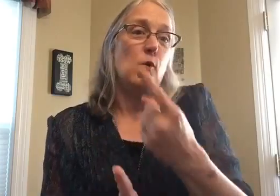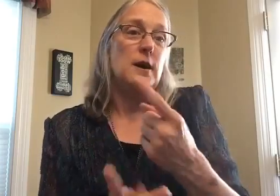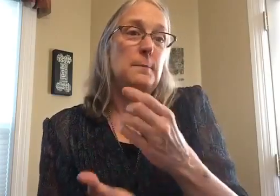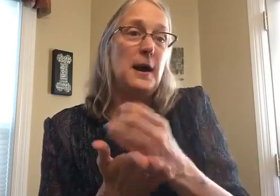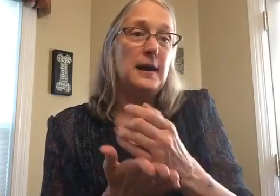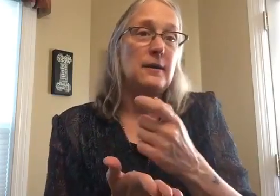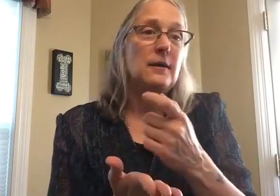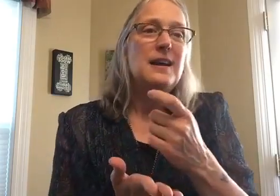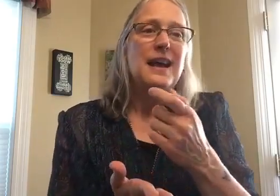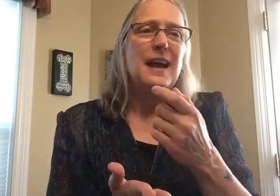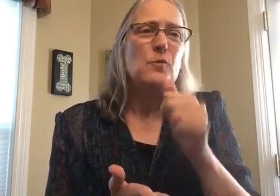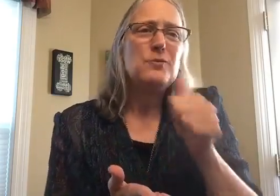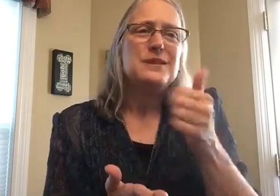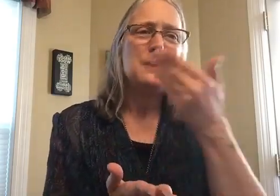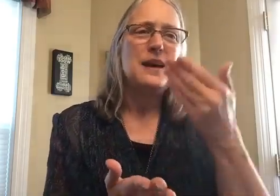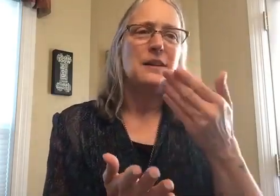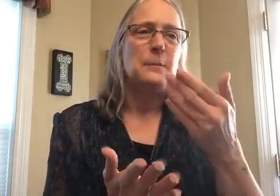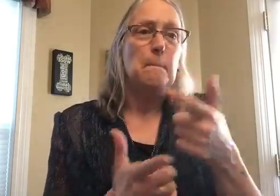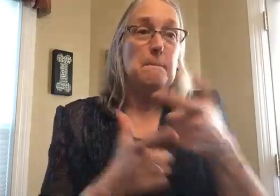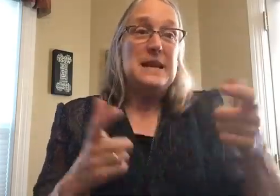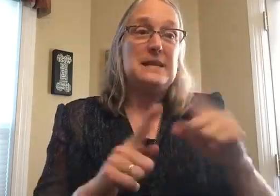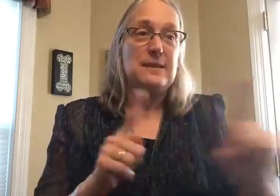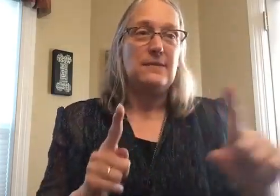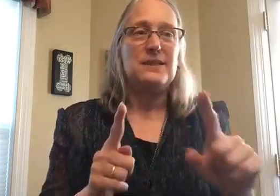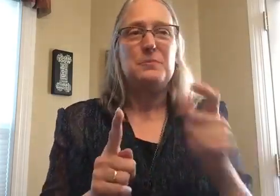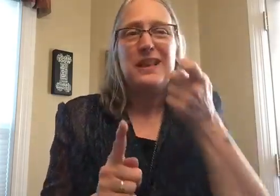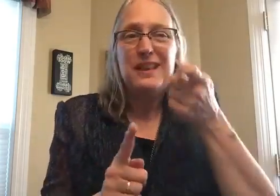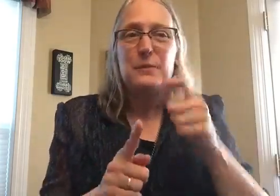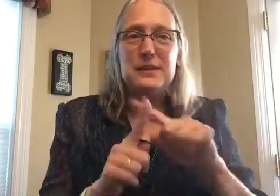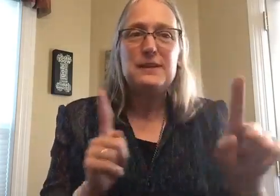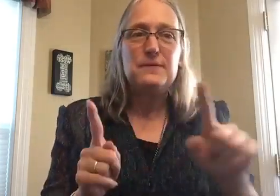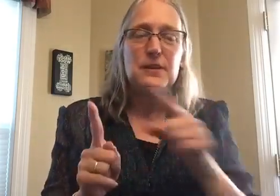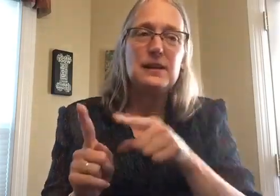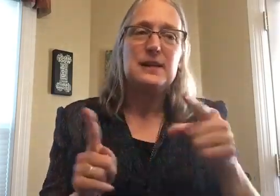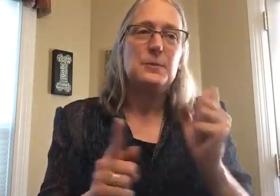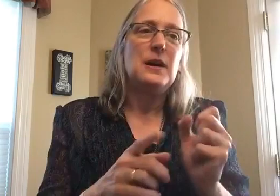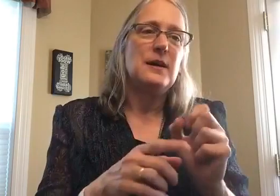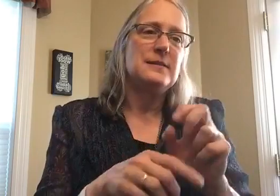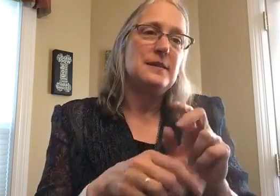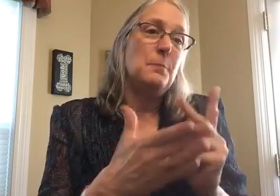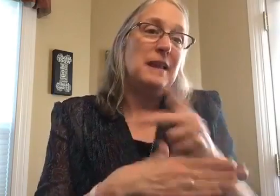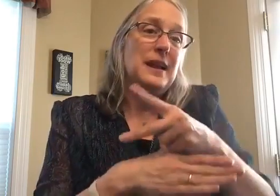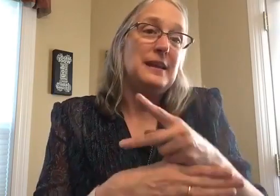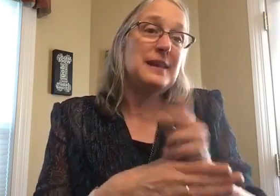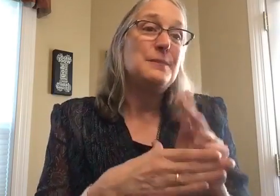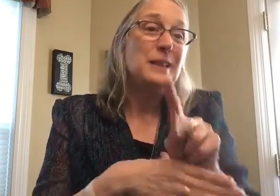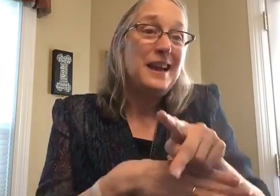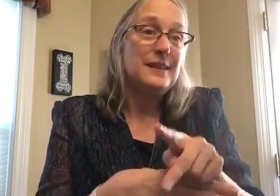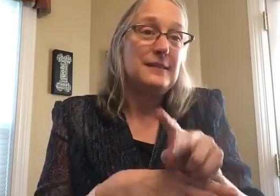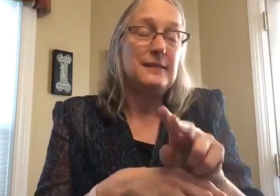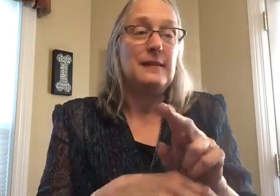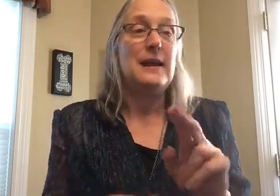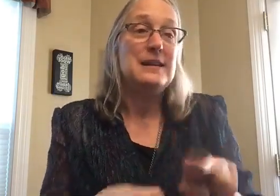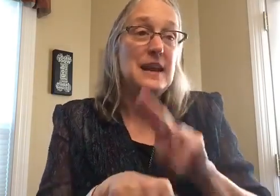one bottle, it won't smell big difference, but a little bit different. It's because it's a plant, and